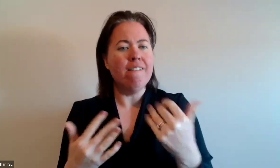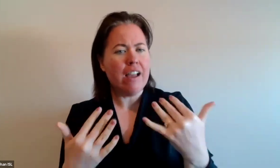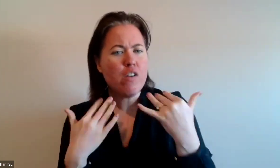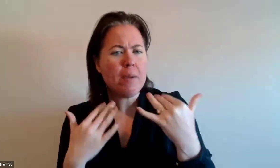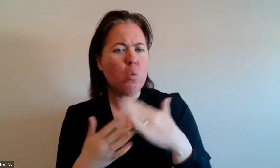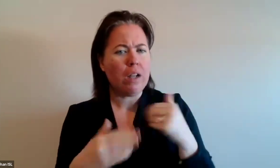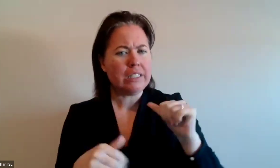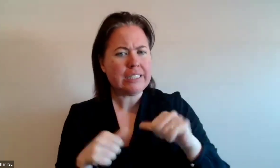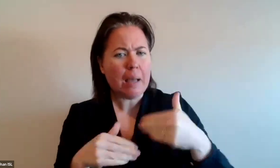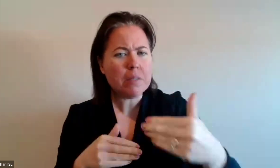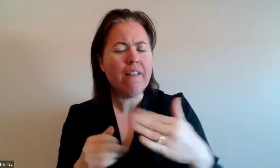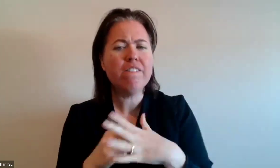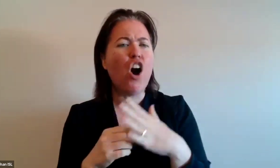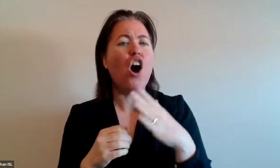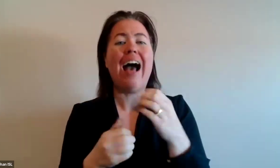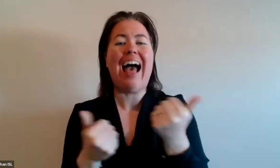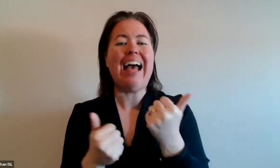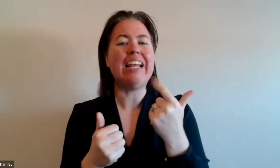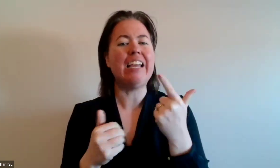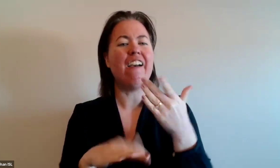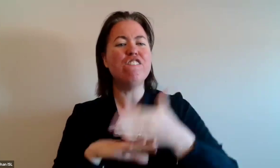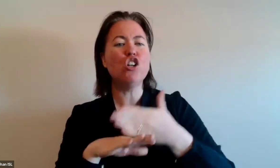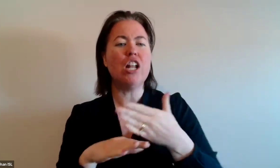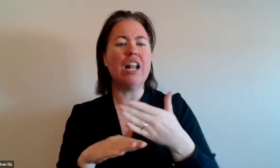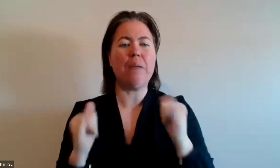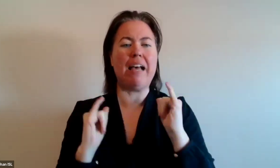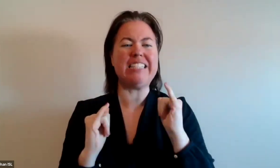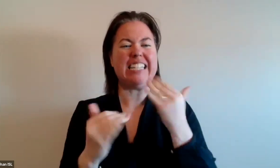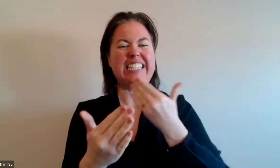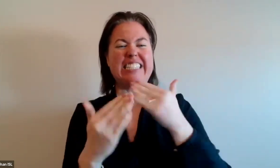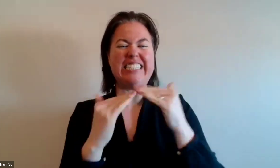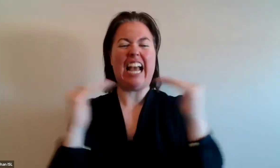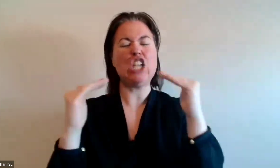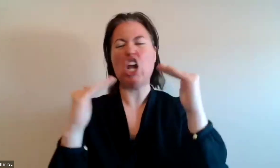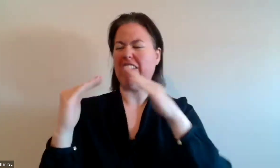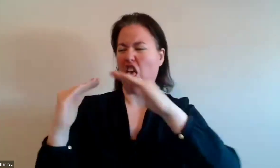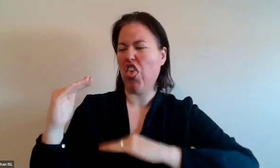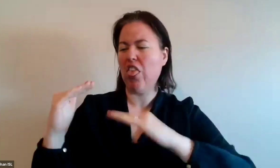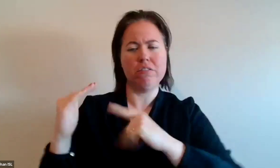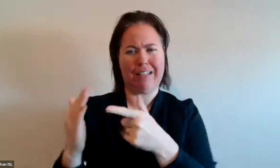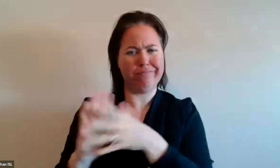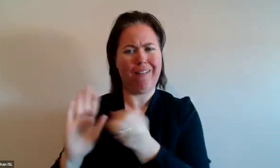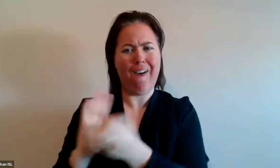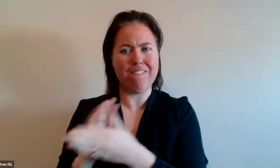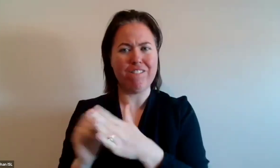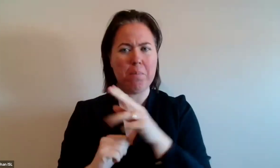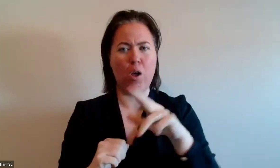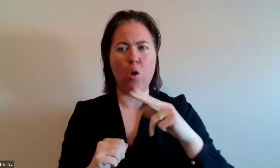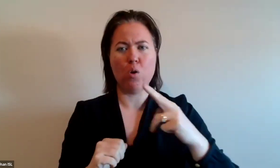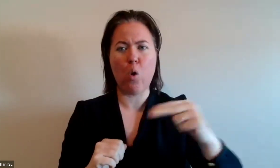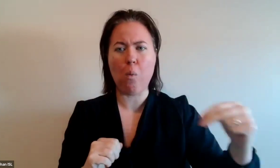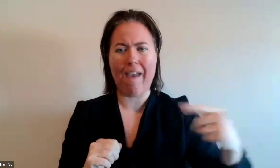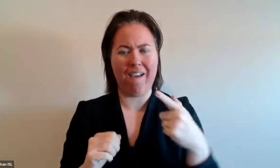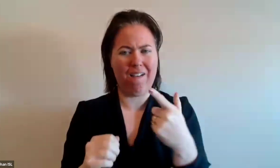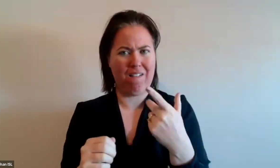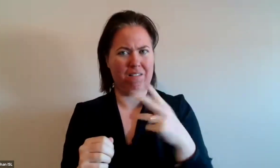remove functional capacity standards throughout Norwegian law. And the last one, please provide information on any plans to